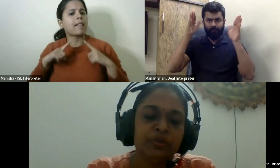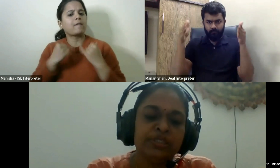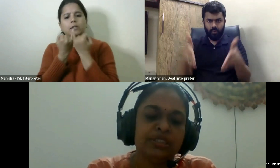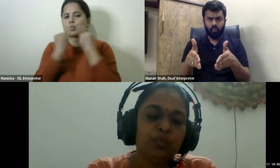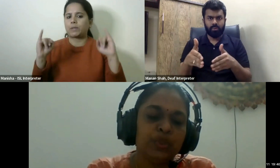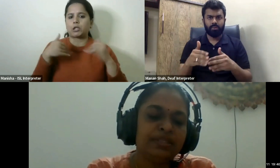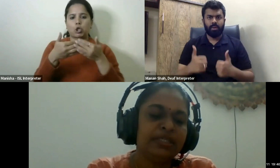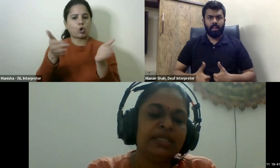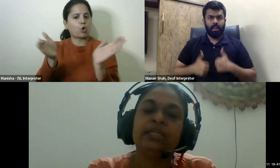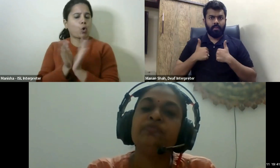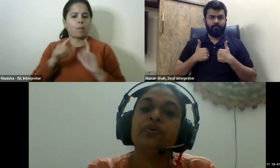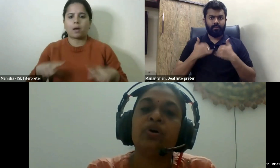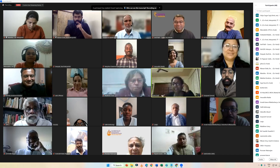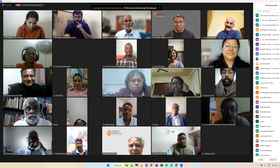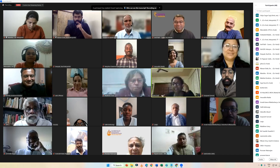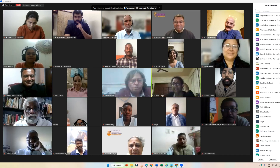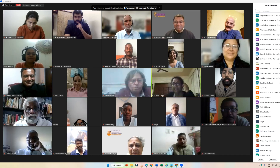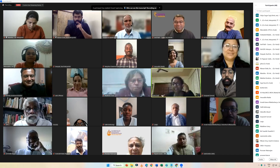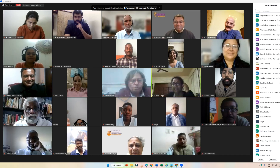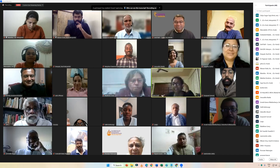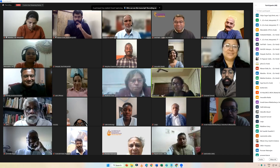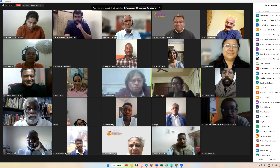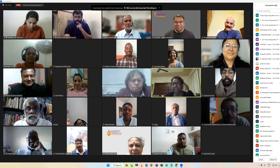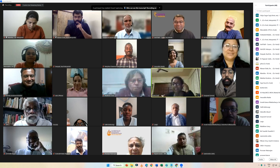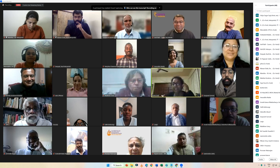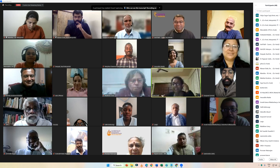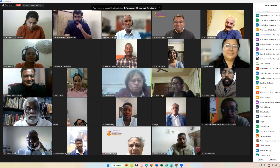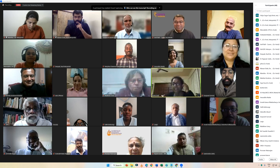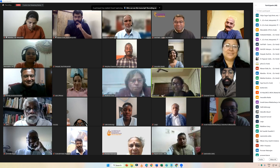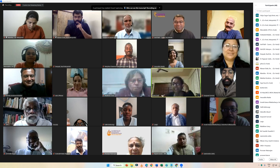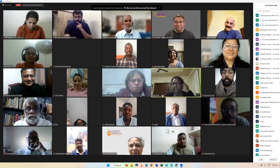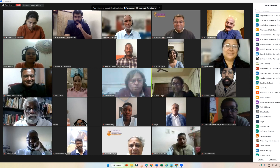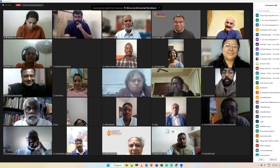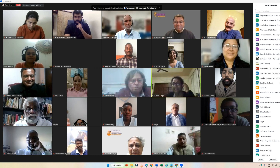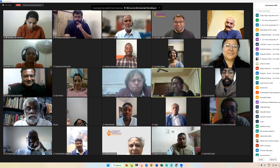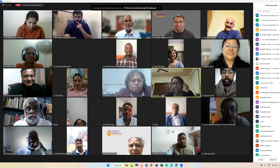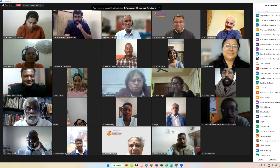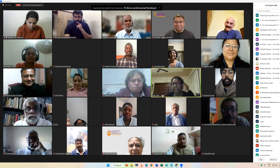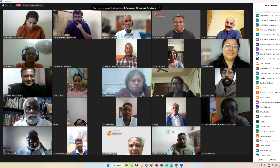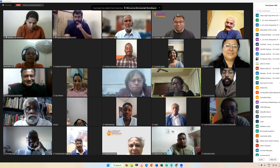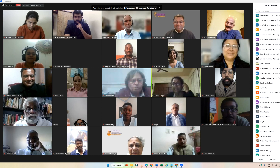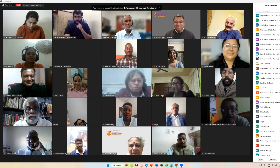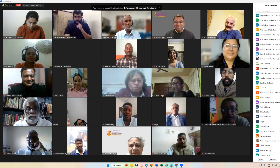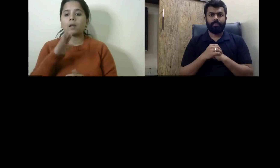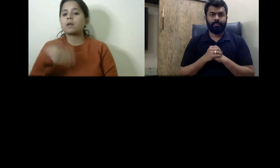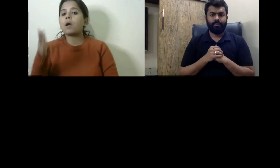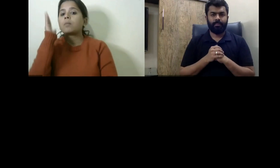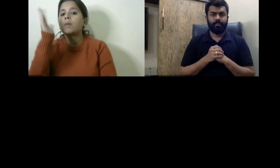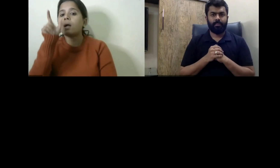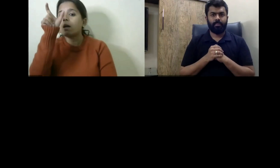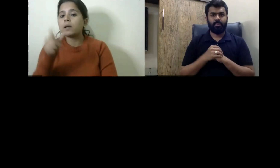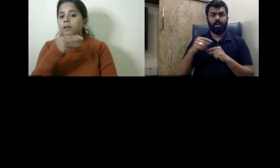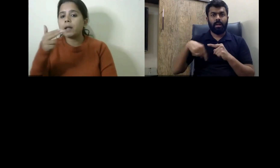in community with dignity for all persons with disabilities. Our next presenter will be Anil